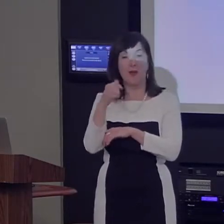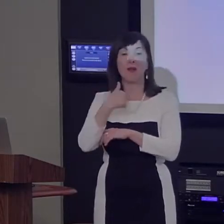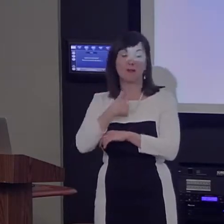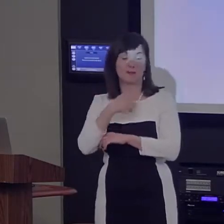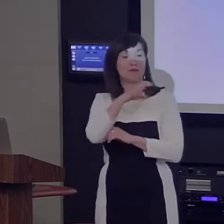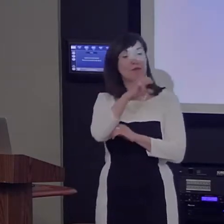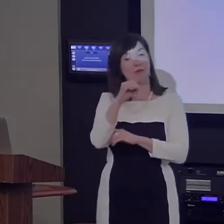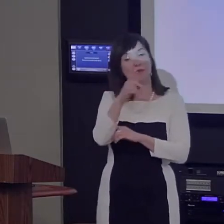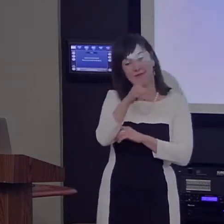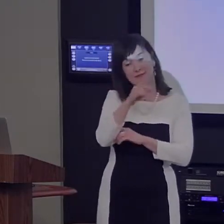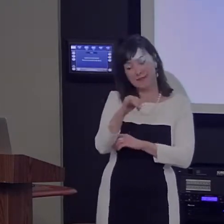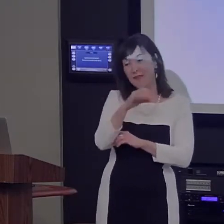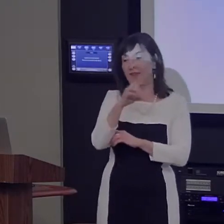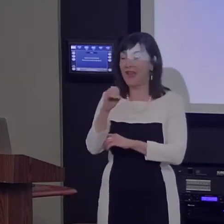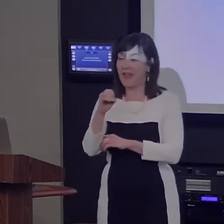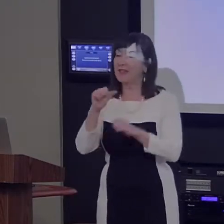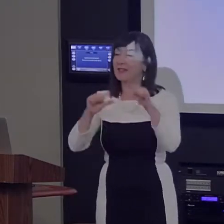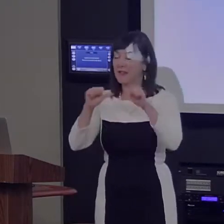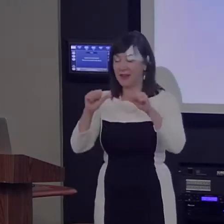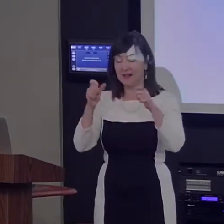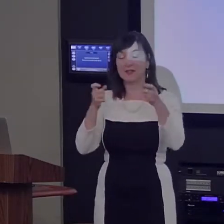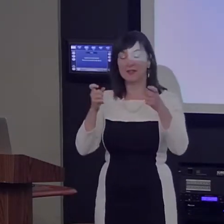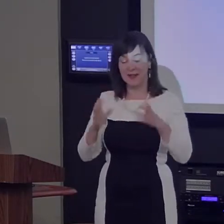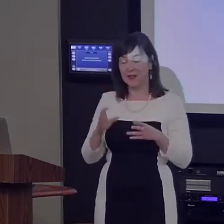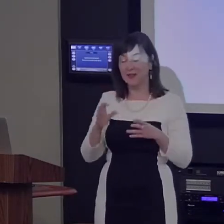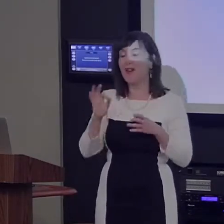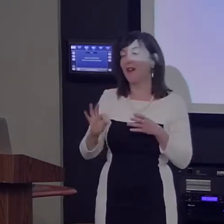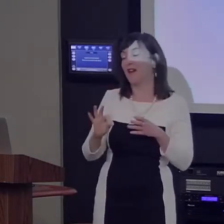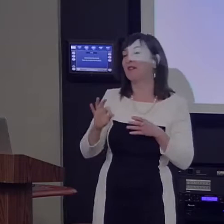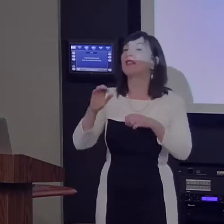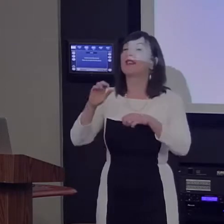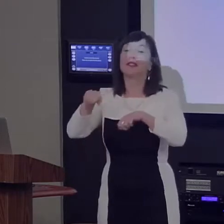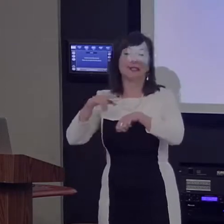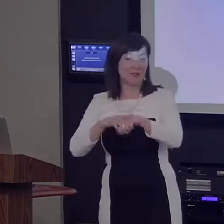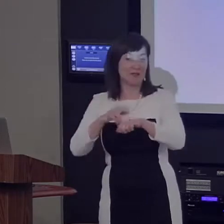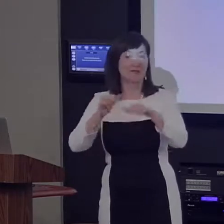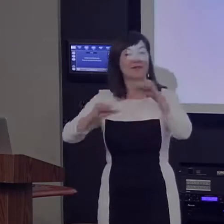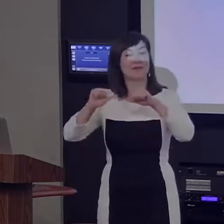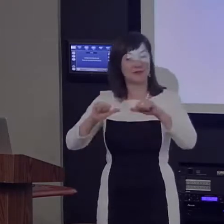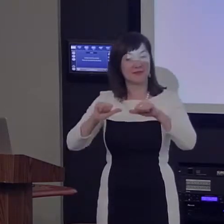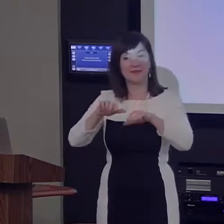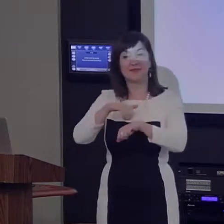Programs lecture series. I'm Dr. Laura Ann Petito,